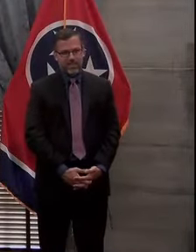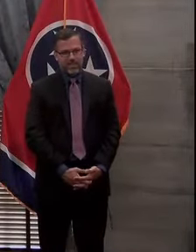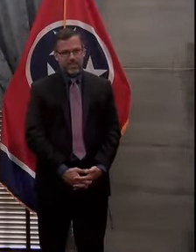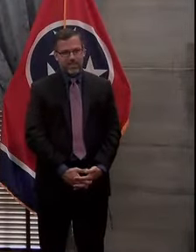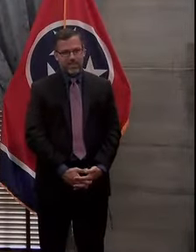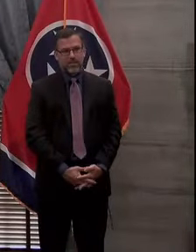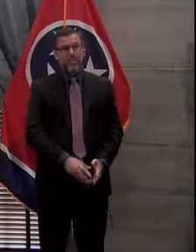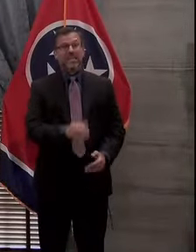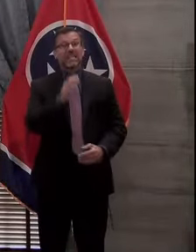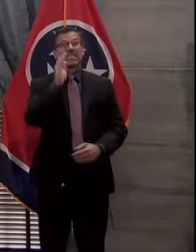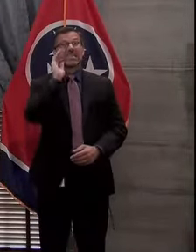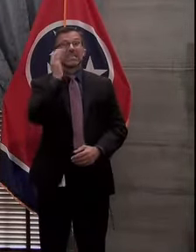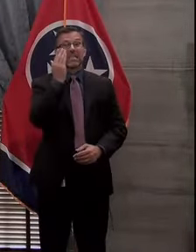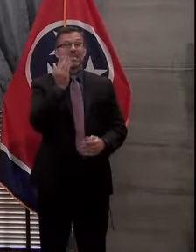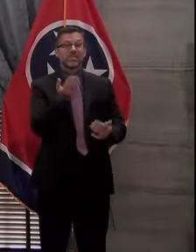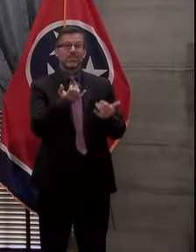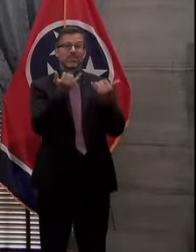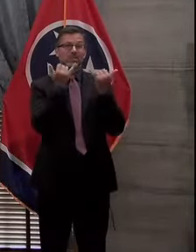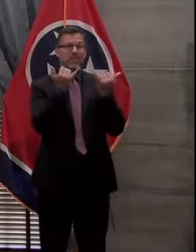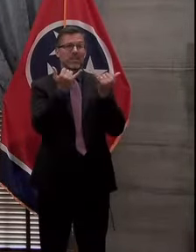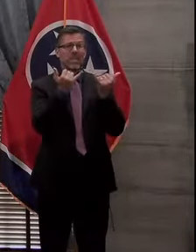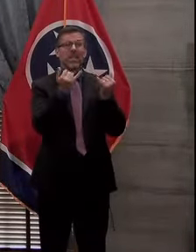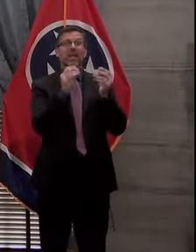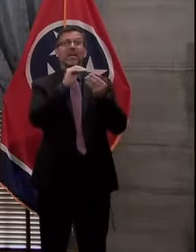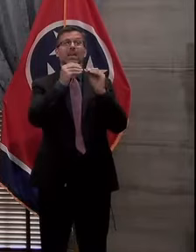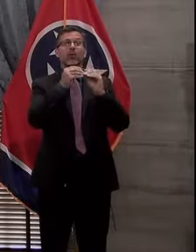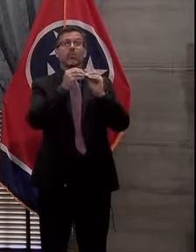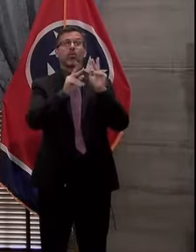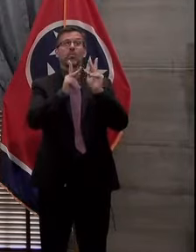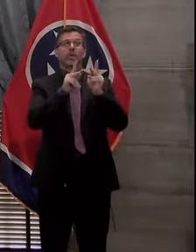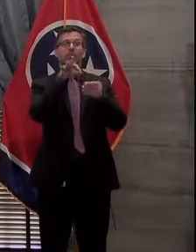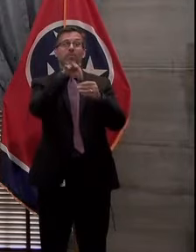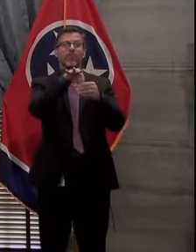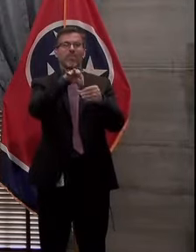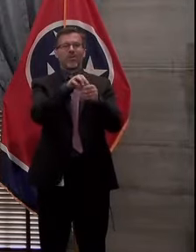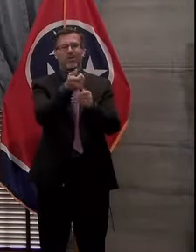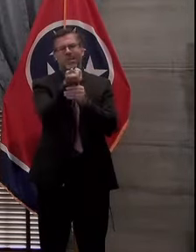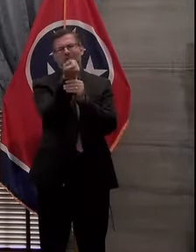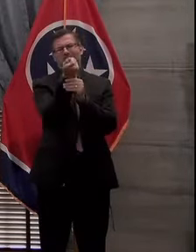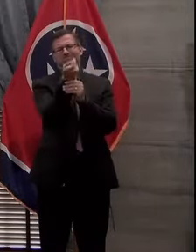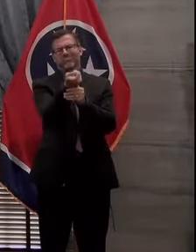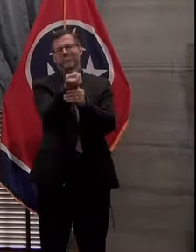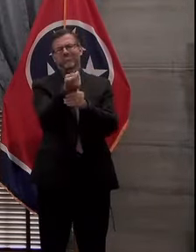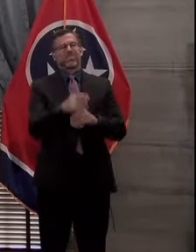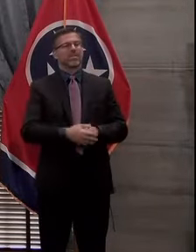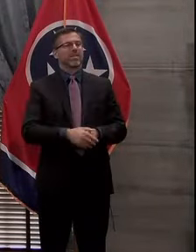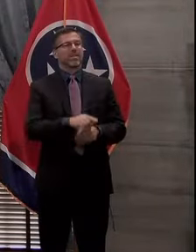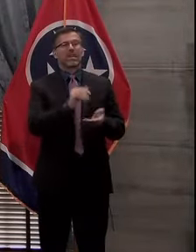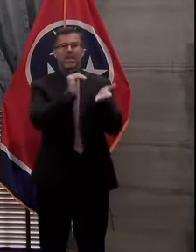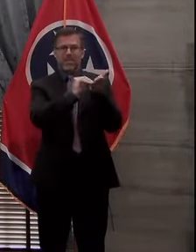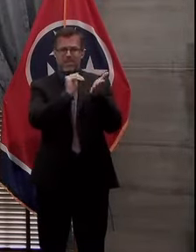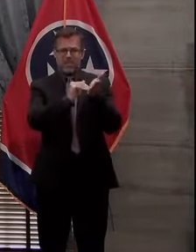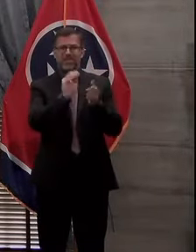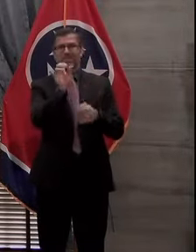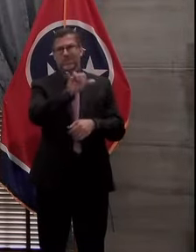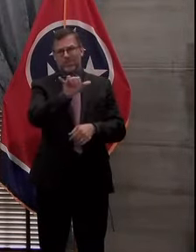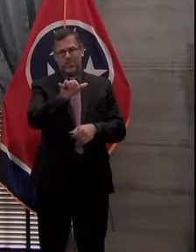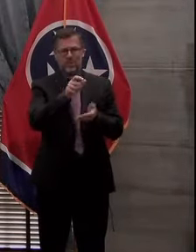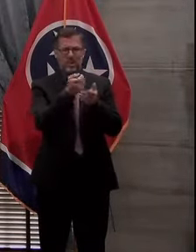just a trickle today in Metro Nashville. And also, I believe it's kind of pretty slow in Memphis, too, Shelby